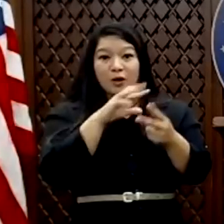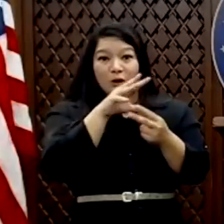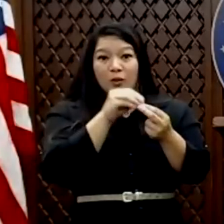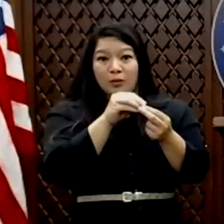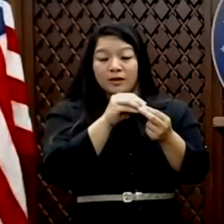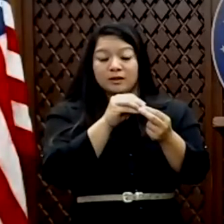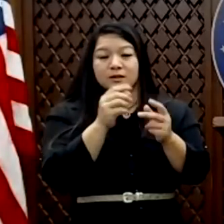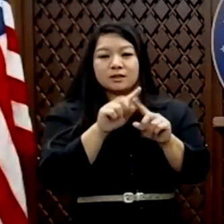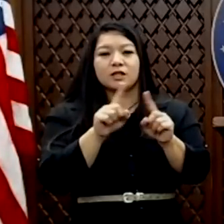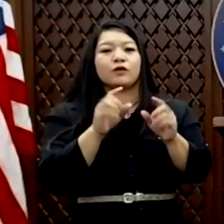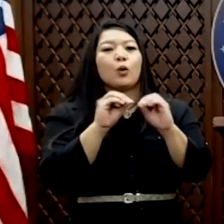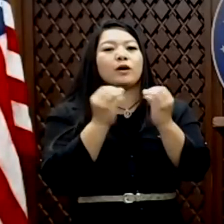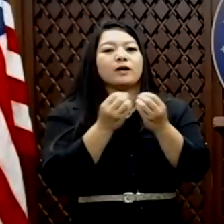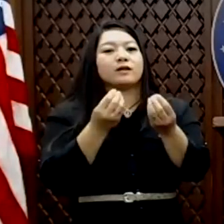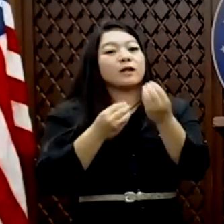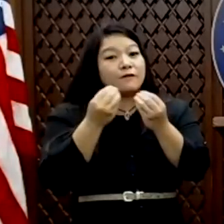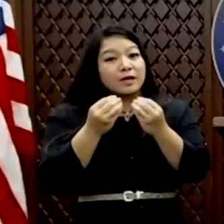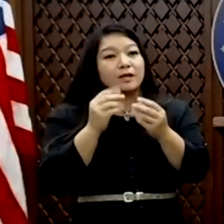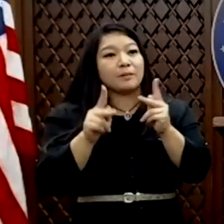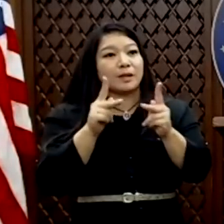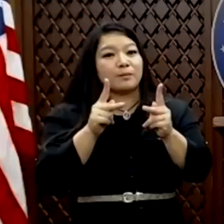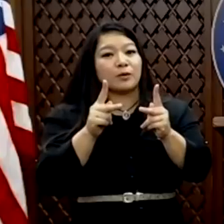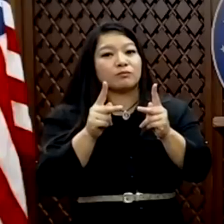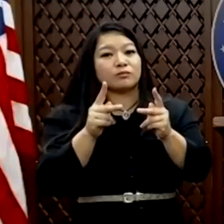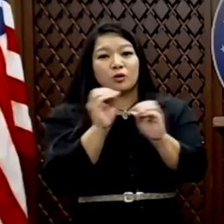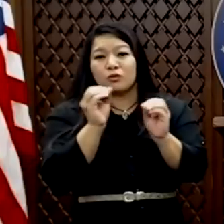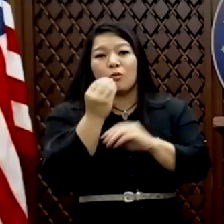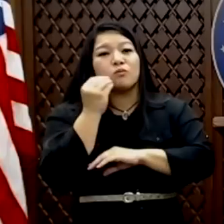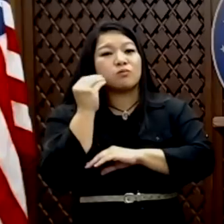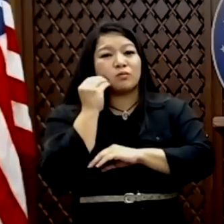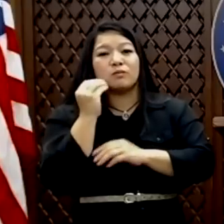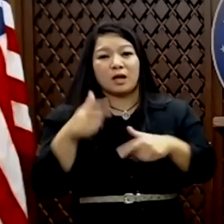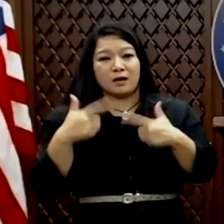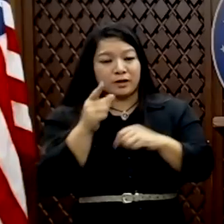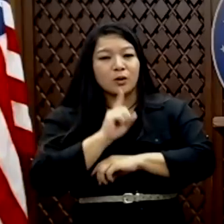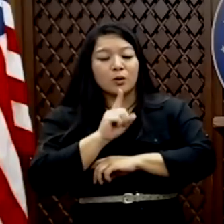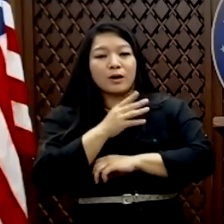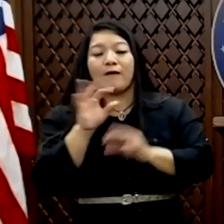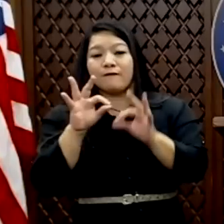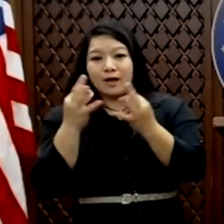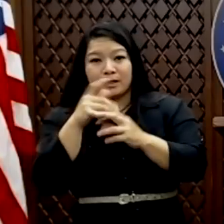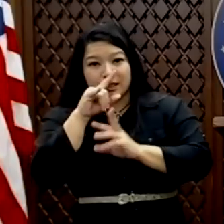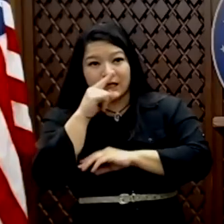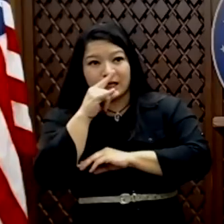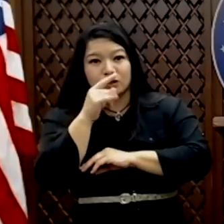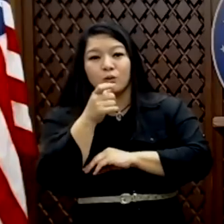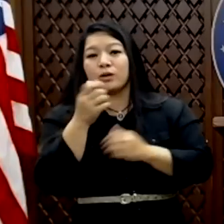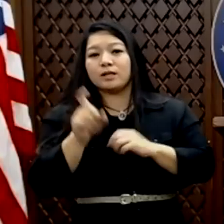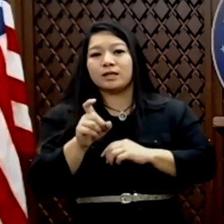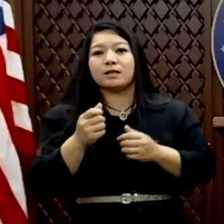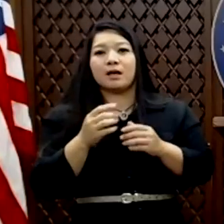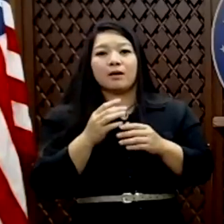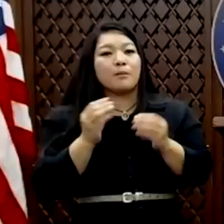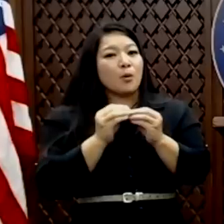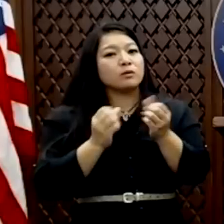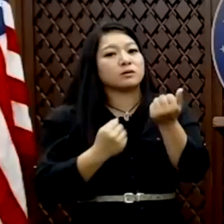Grub to feed the chronically homeless Manamku living alone and families and kids who need extra help.